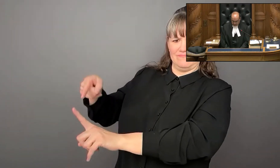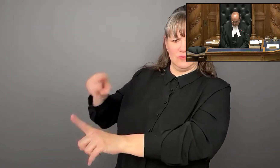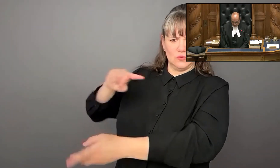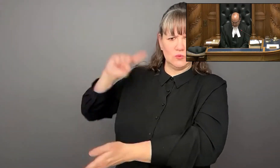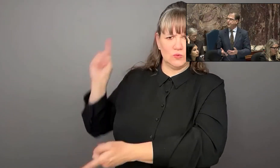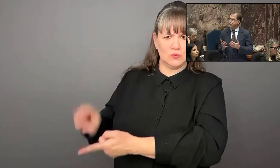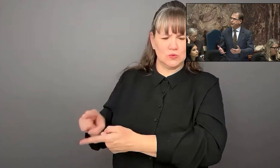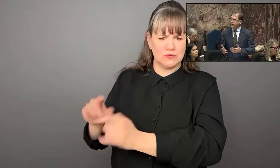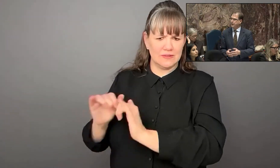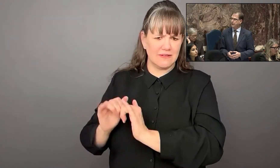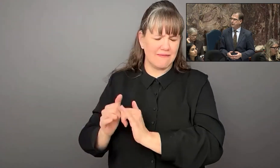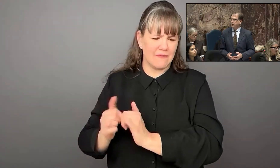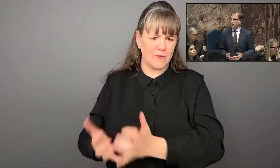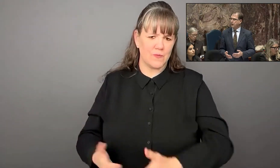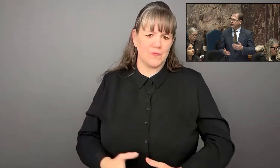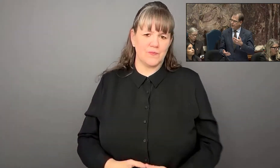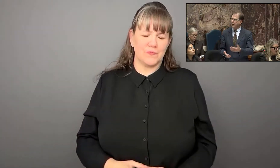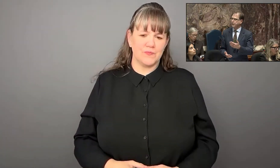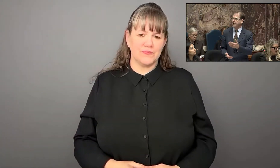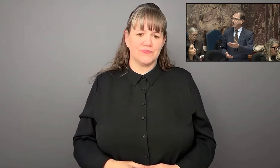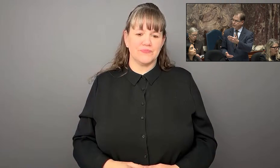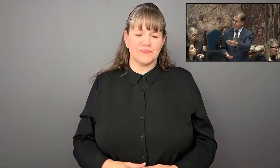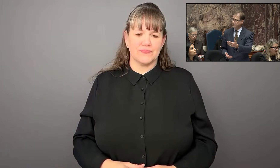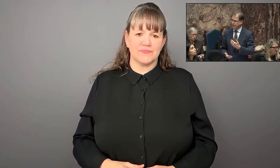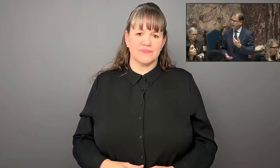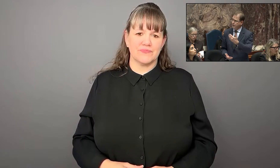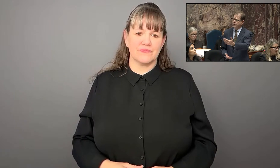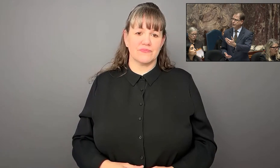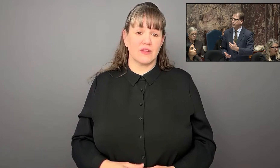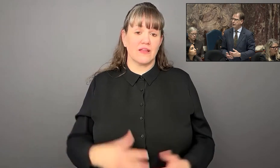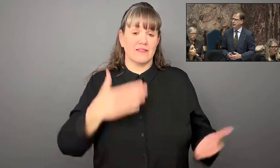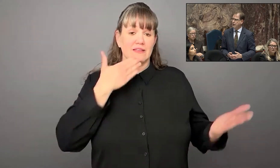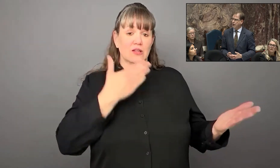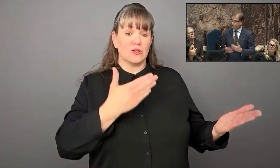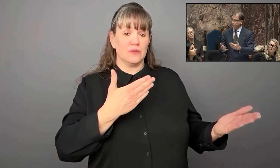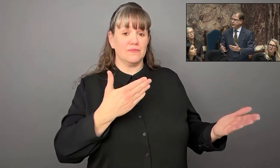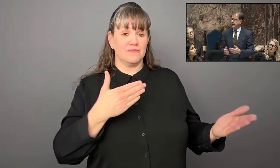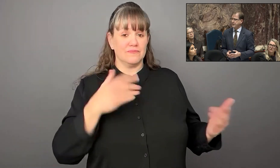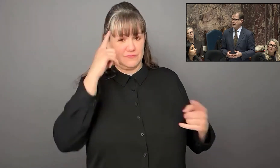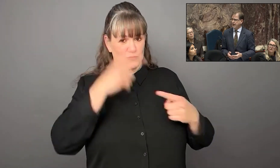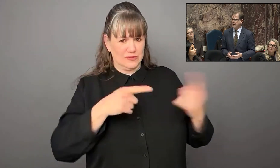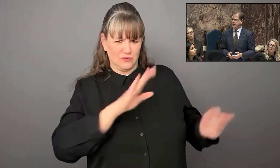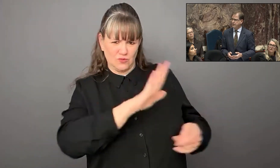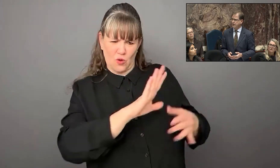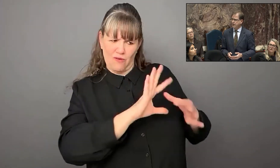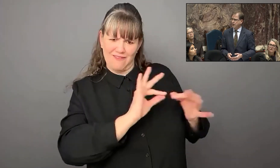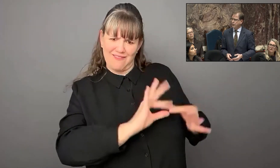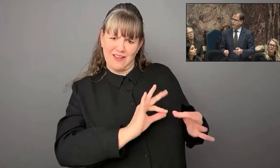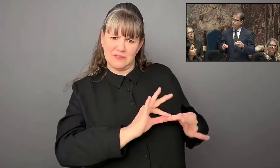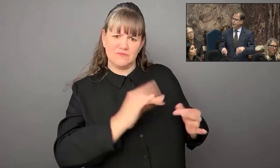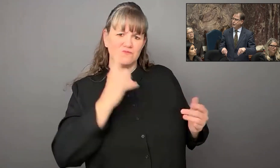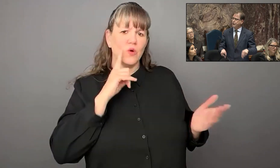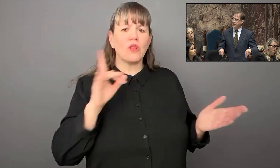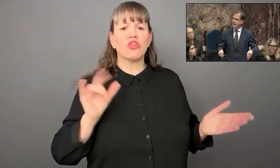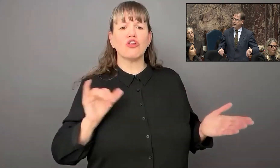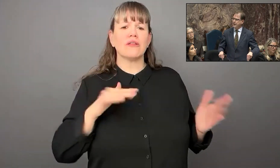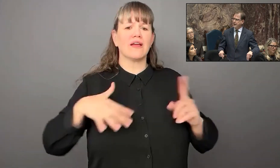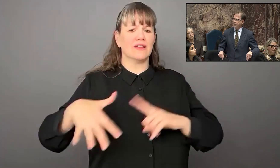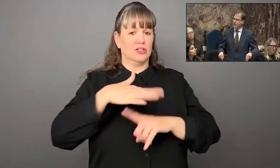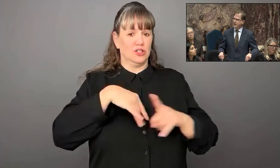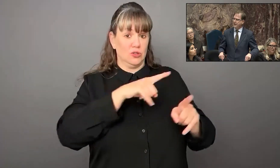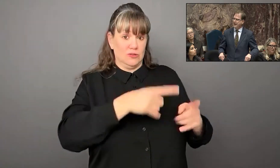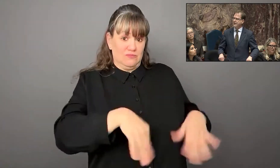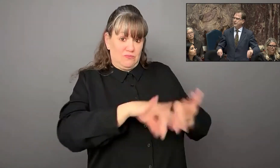and I just disagree with the characterization of the member, and this is a good debate to have. When you produce